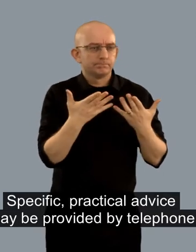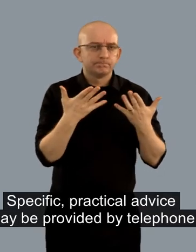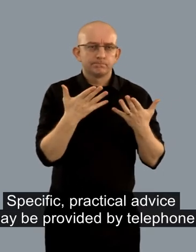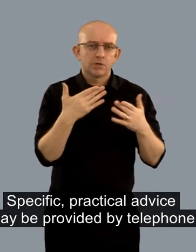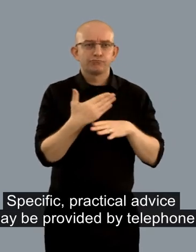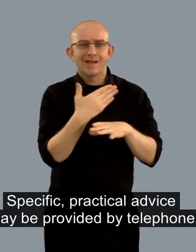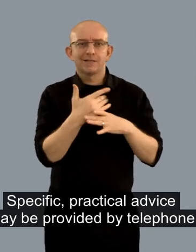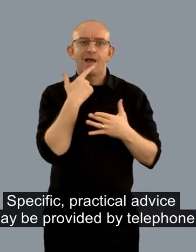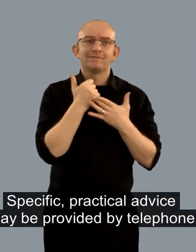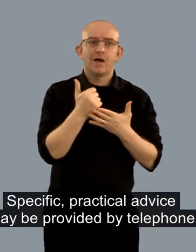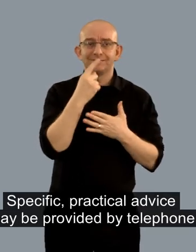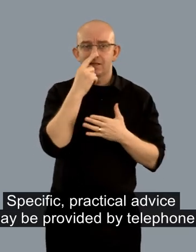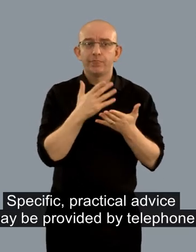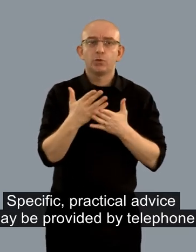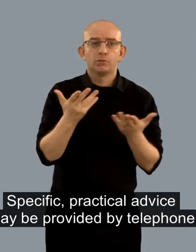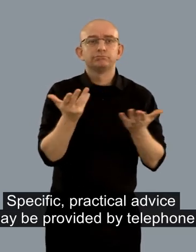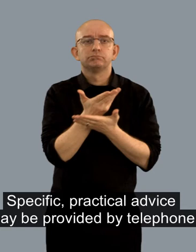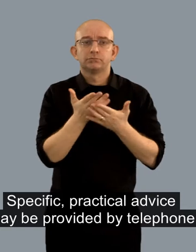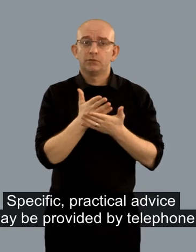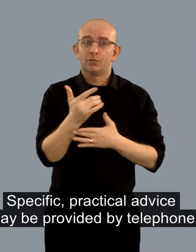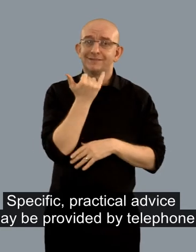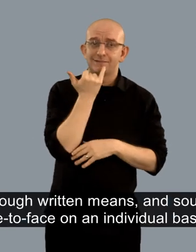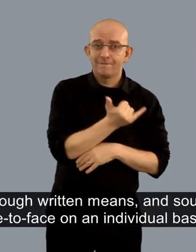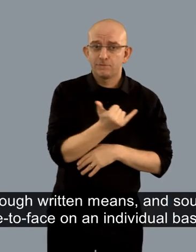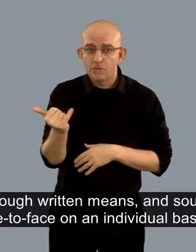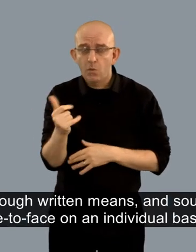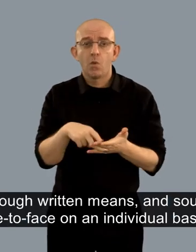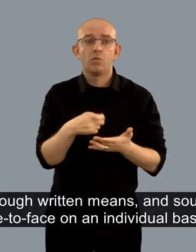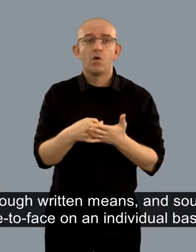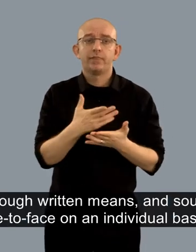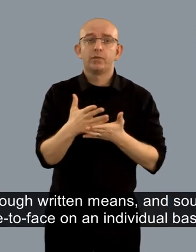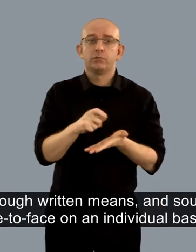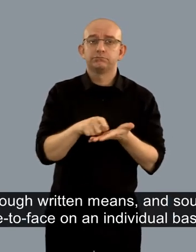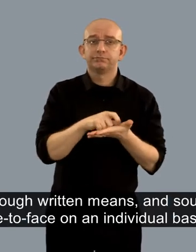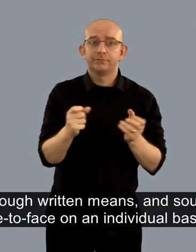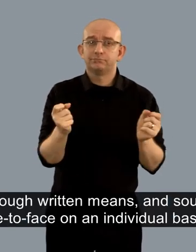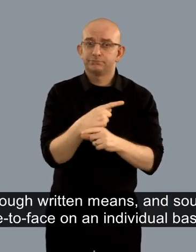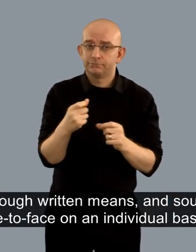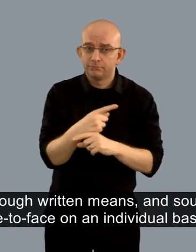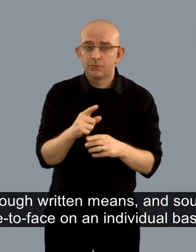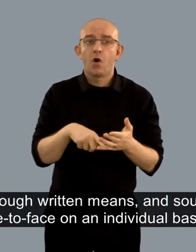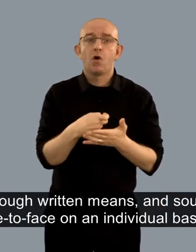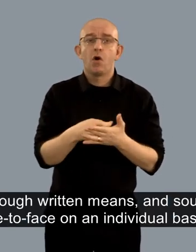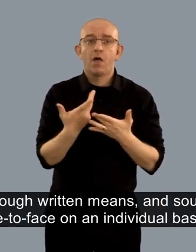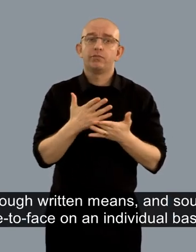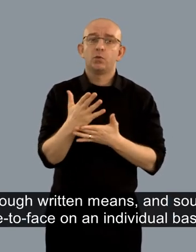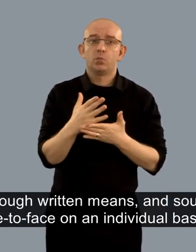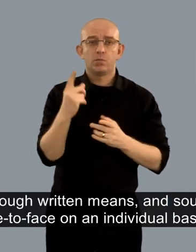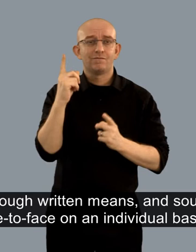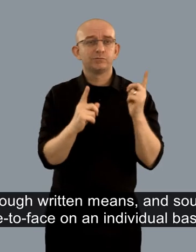Specific practical advice may be provided by telephone or through written means and sought face-to-face on an